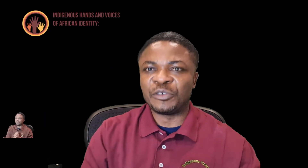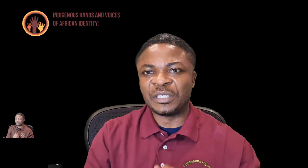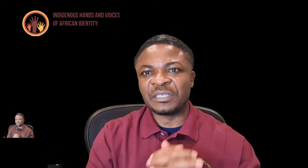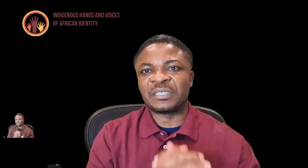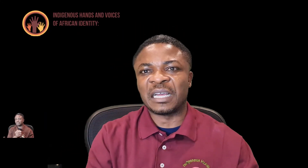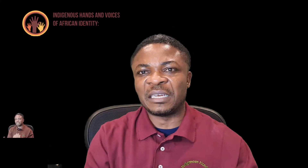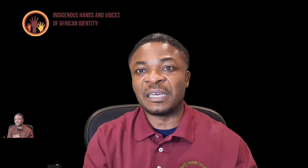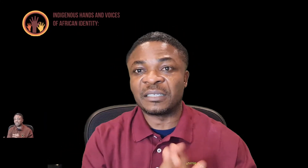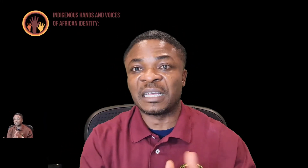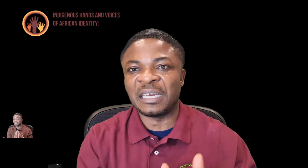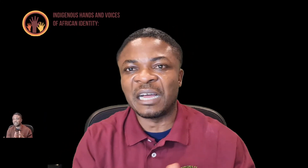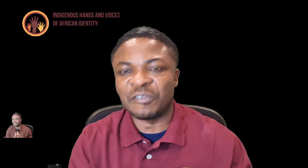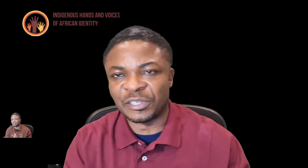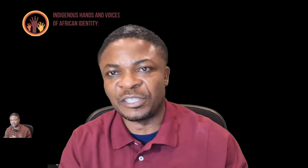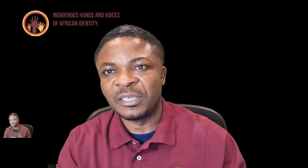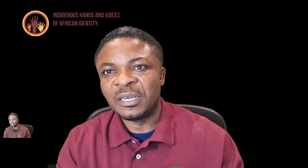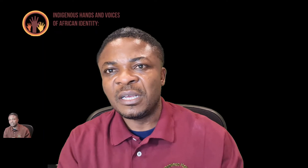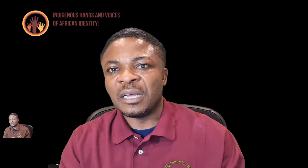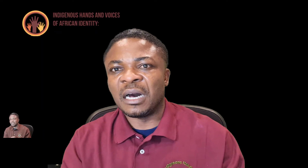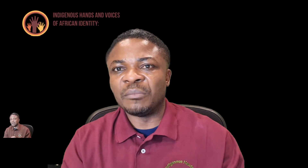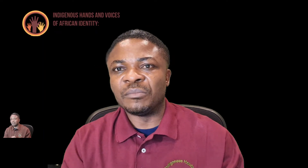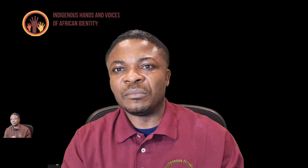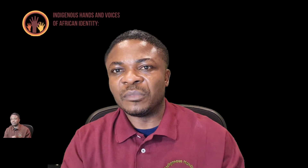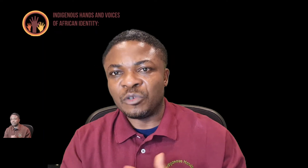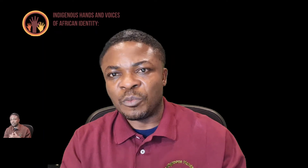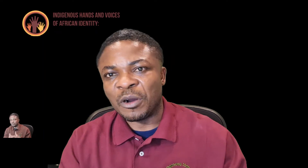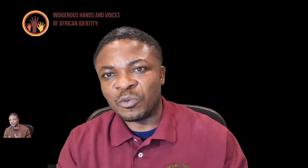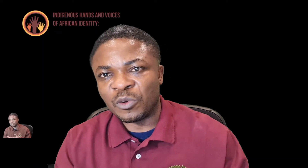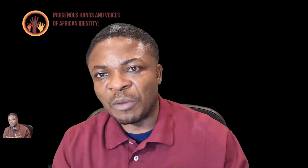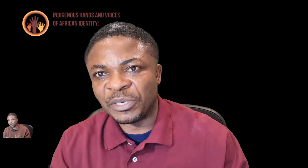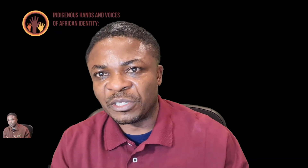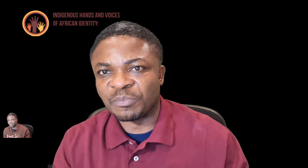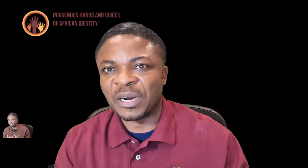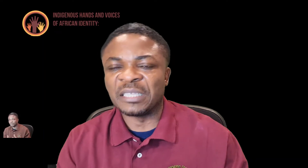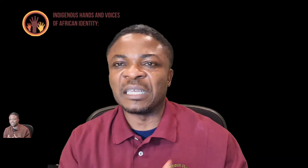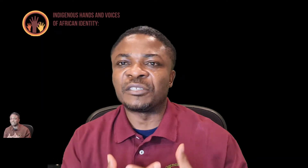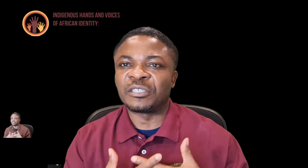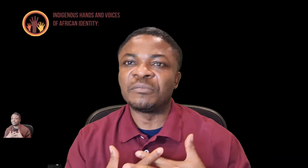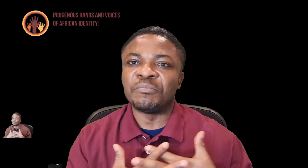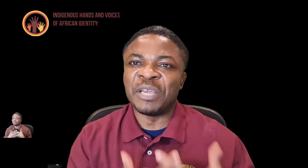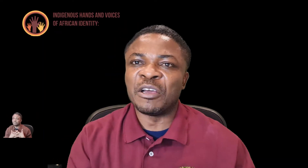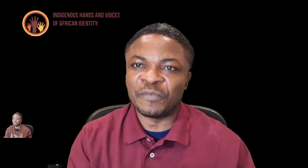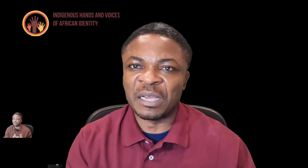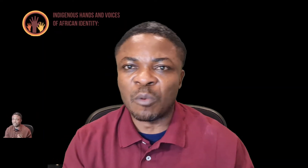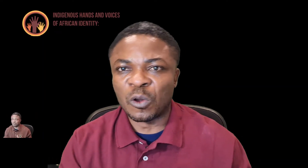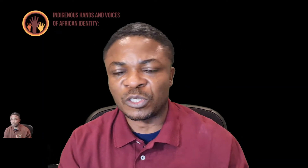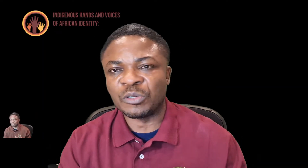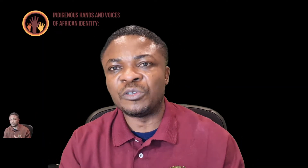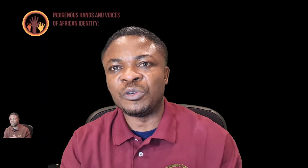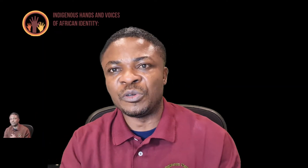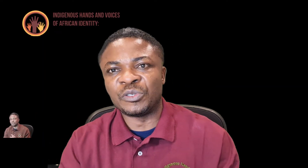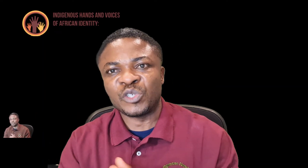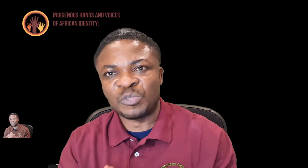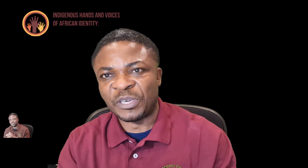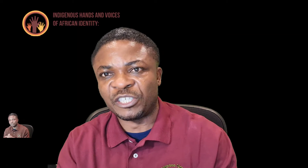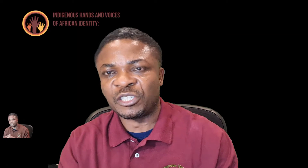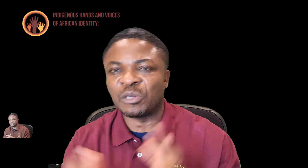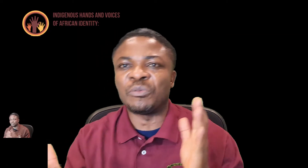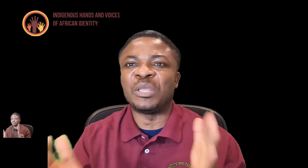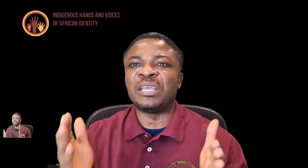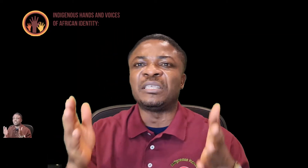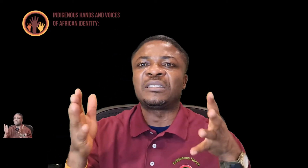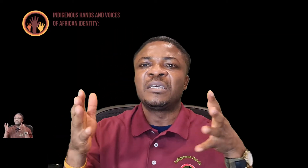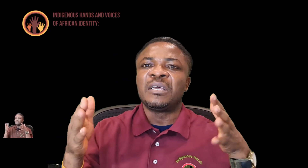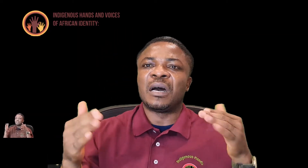are using sign language. You will not be surprised that many of them also use speech.